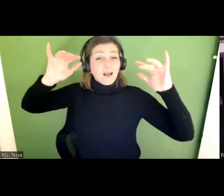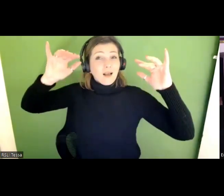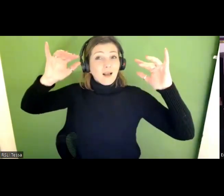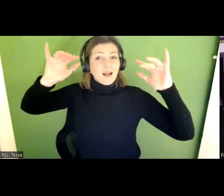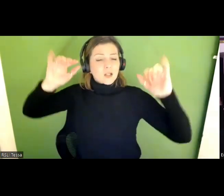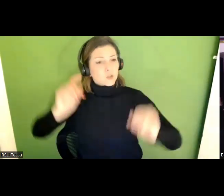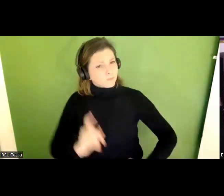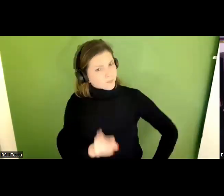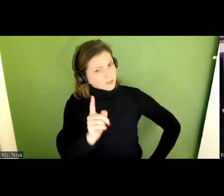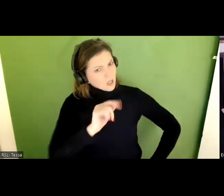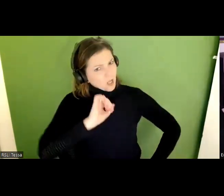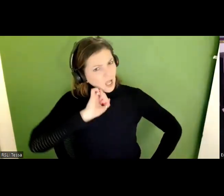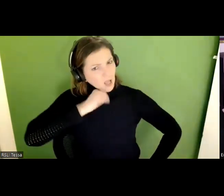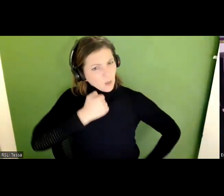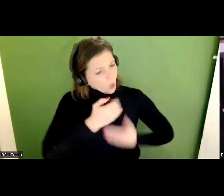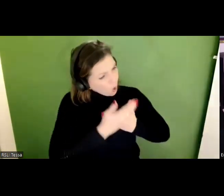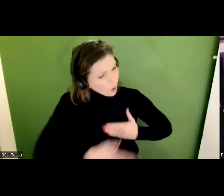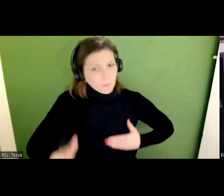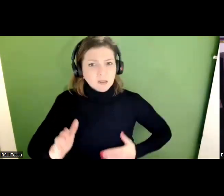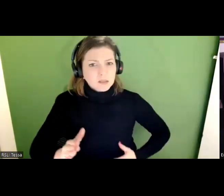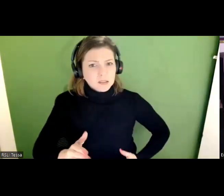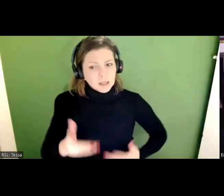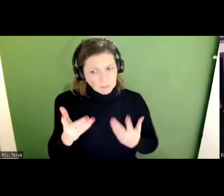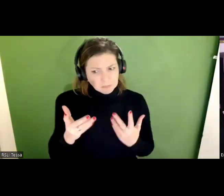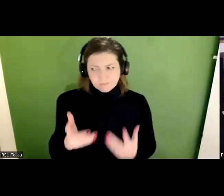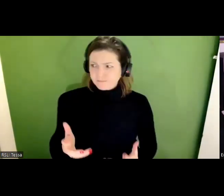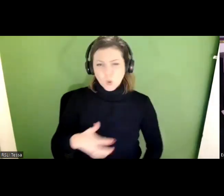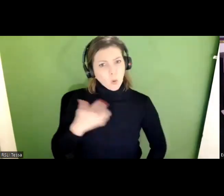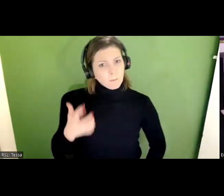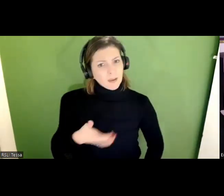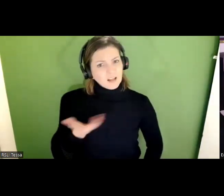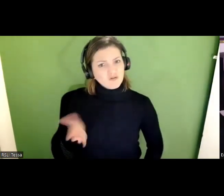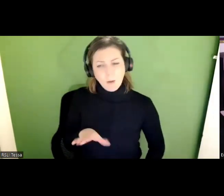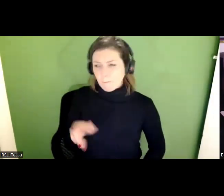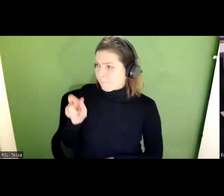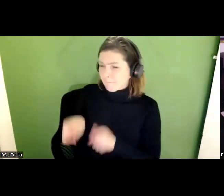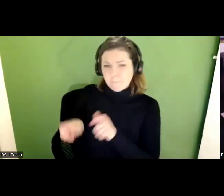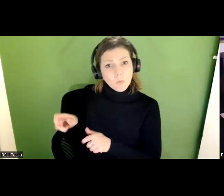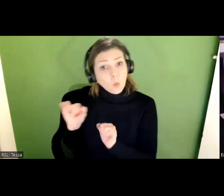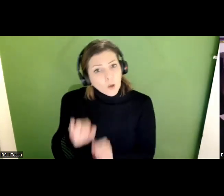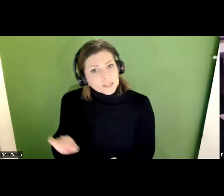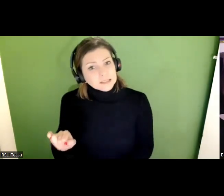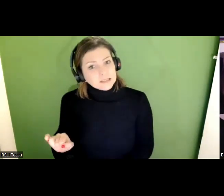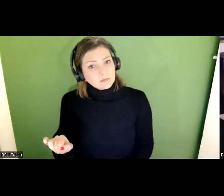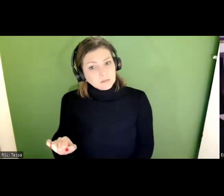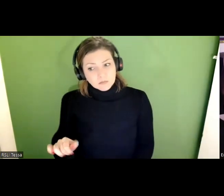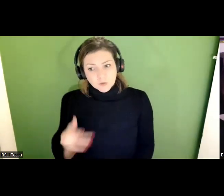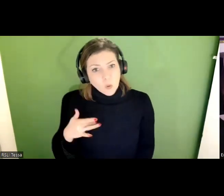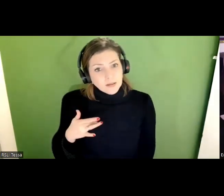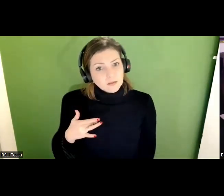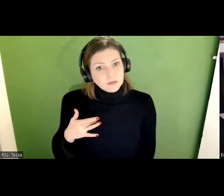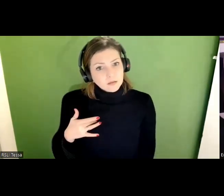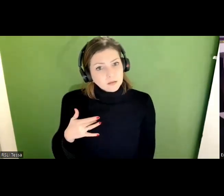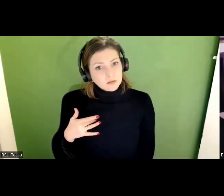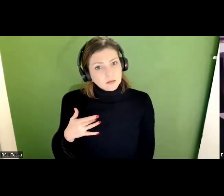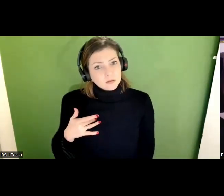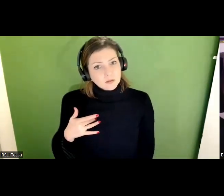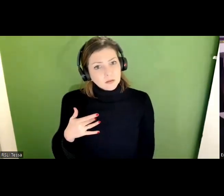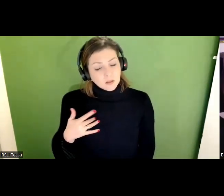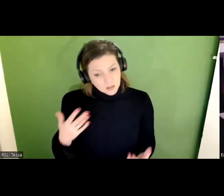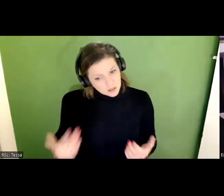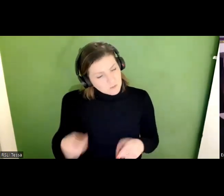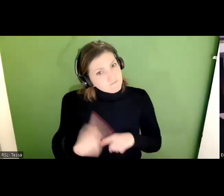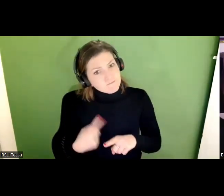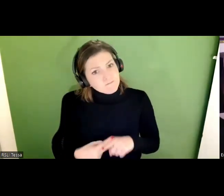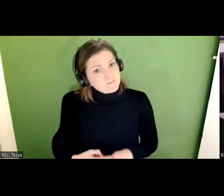I'm about to open the door. I've had complaints from customers who have been waiting to use the toilet for a long time now. It's now a matter of